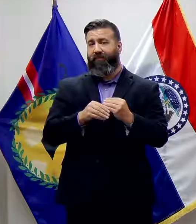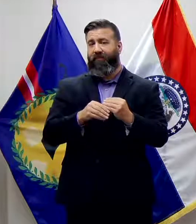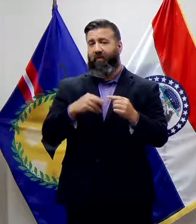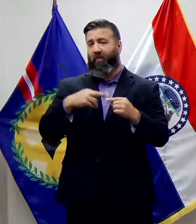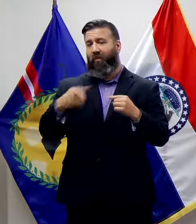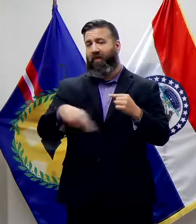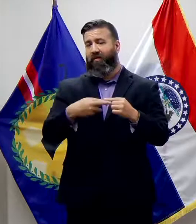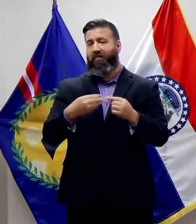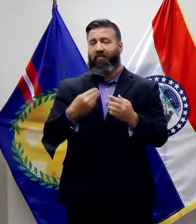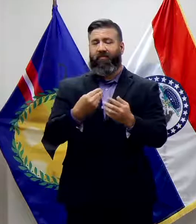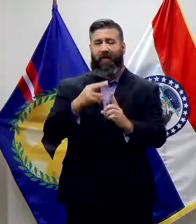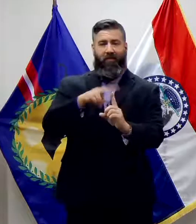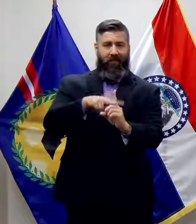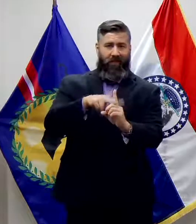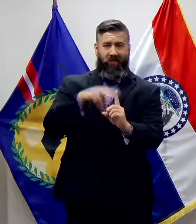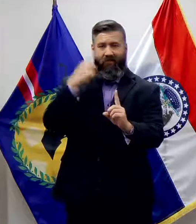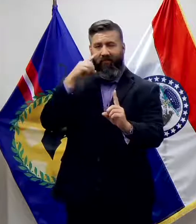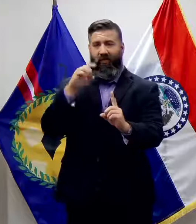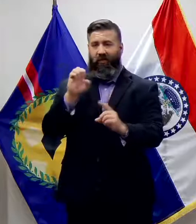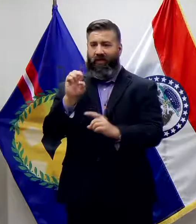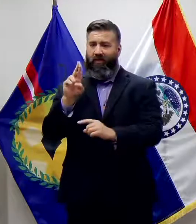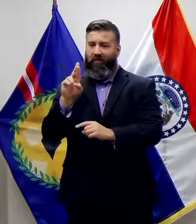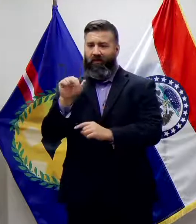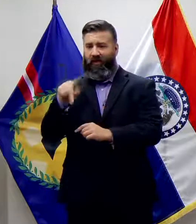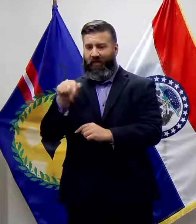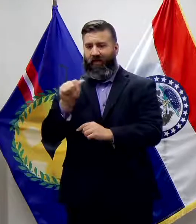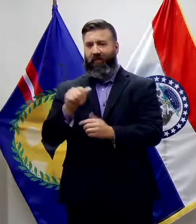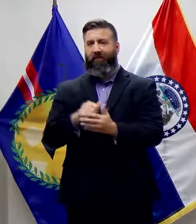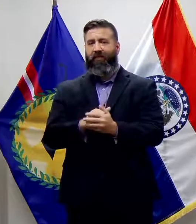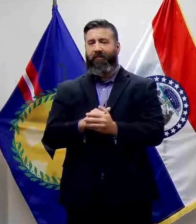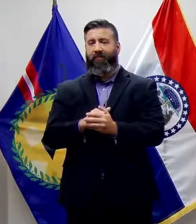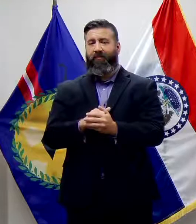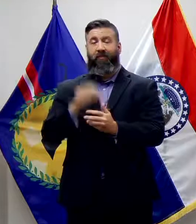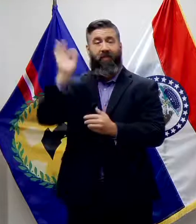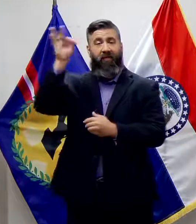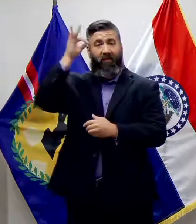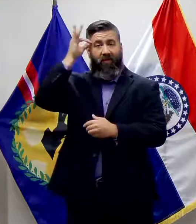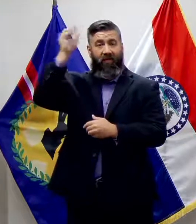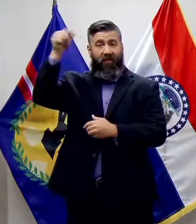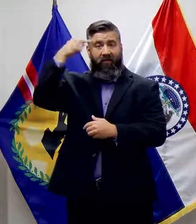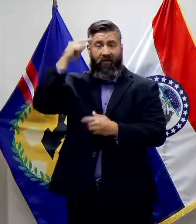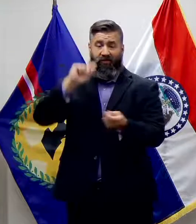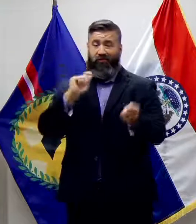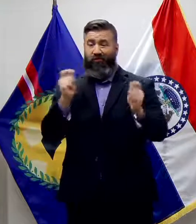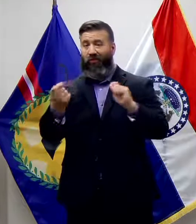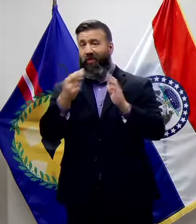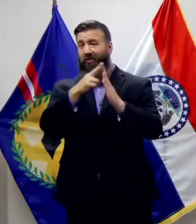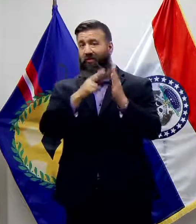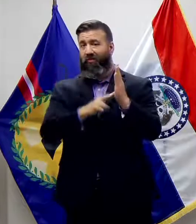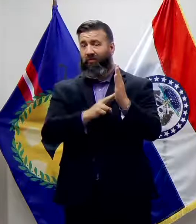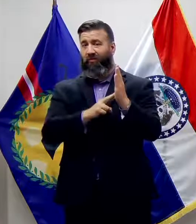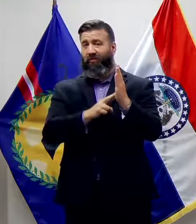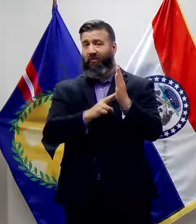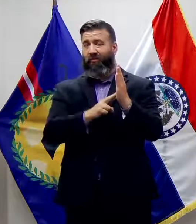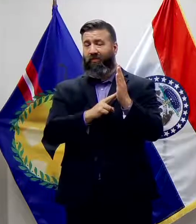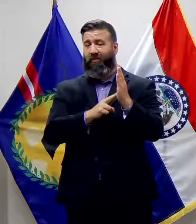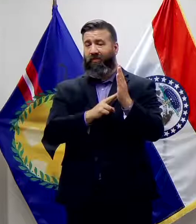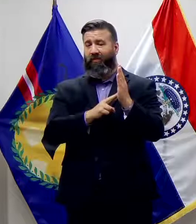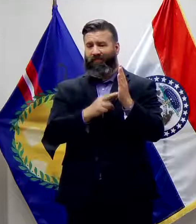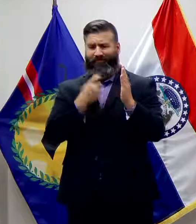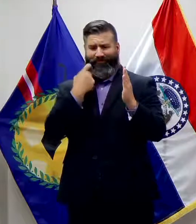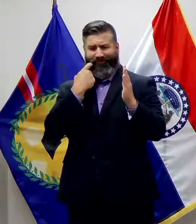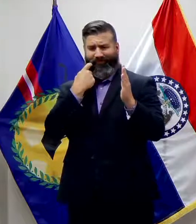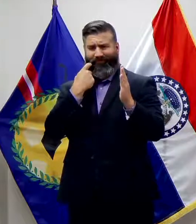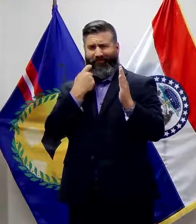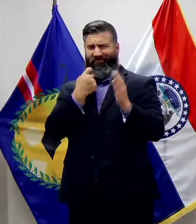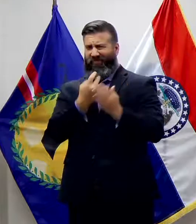rounds of funding, the applications for emergency rental assistance. The federal government changed the rules just